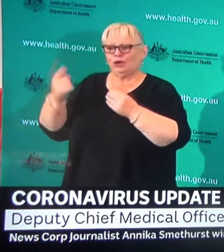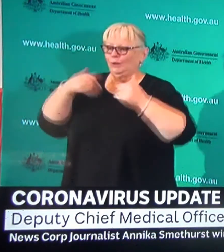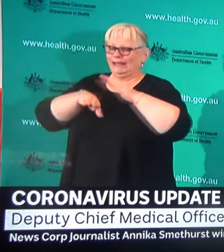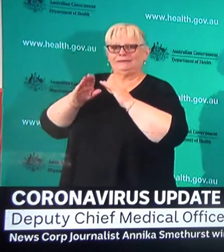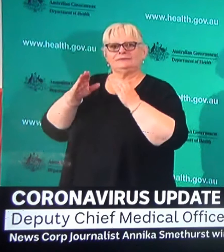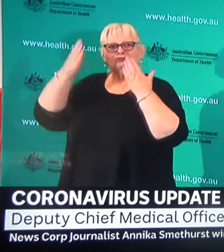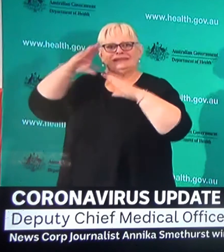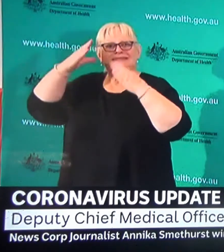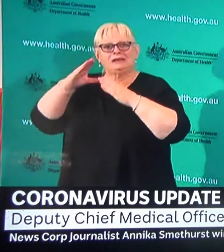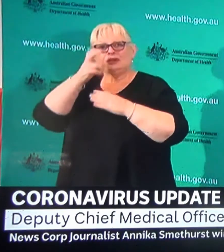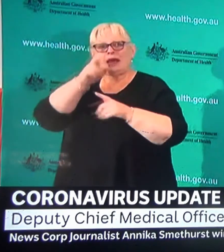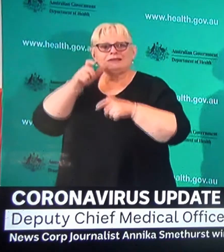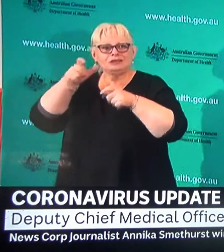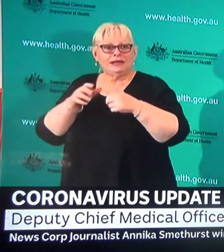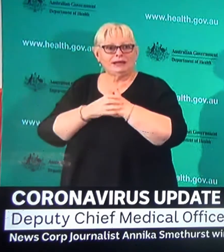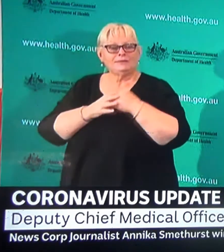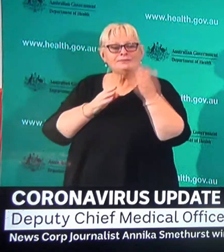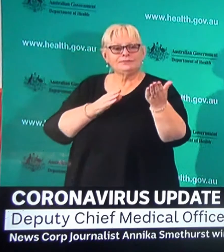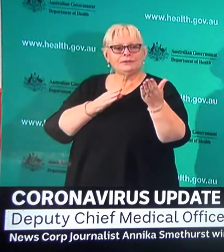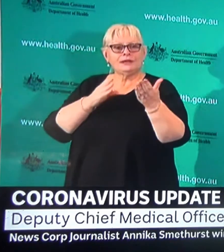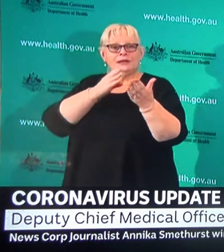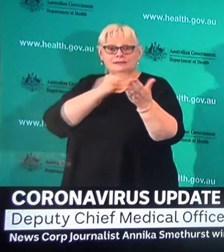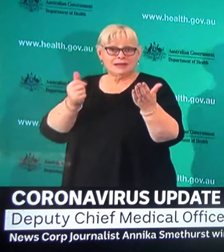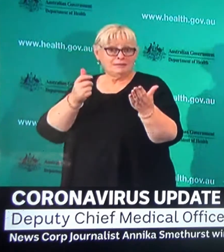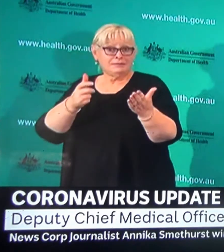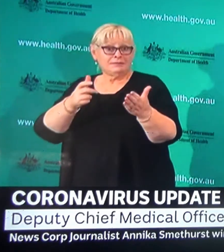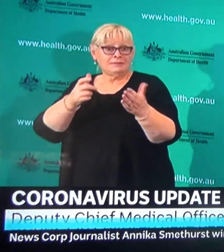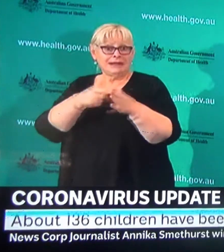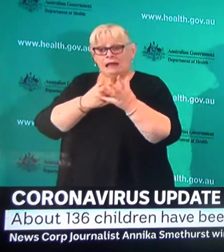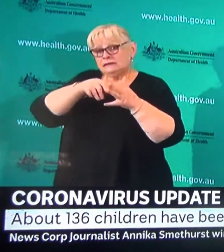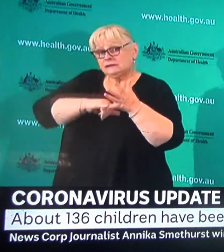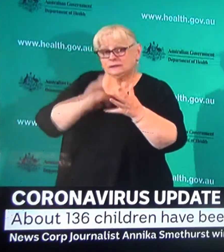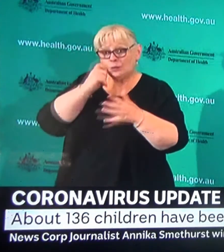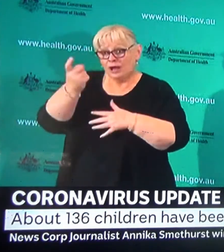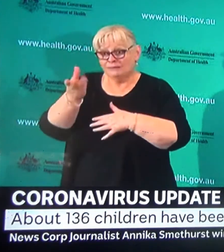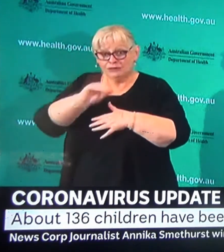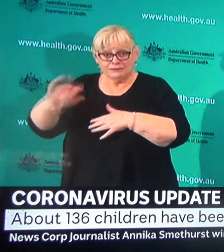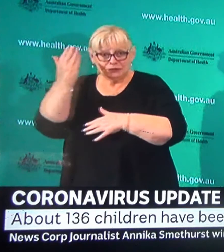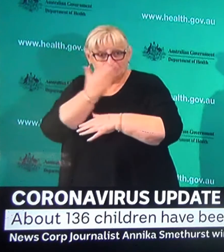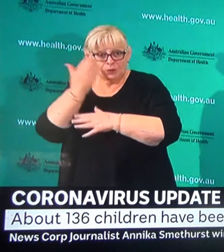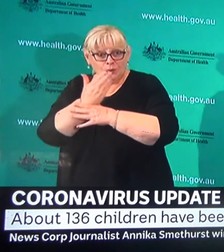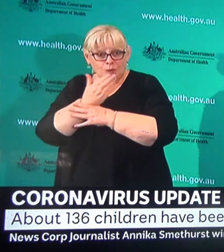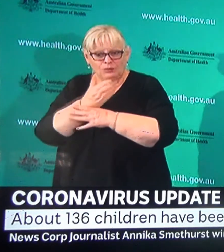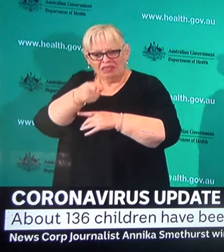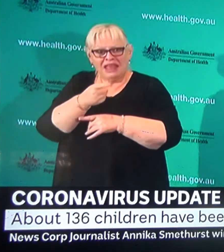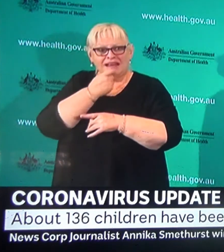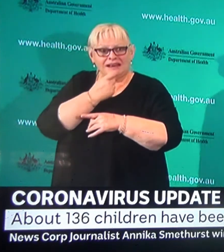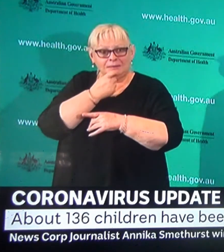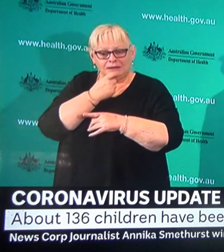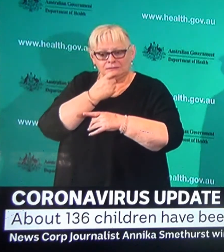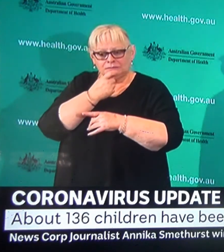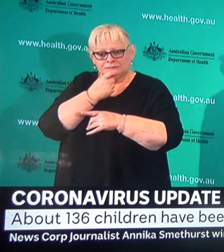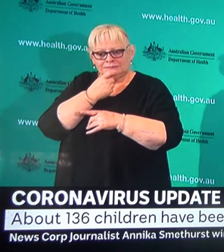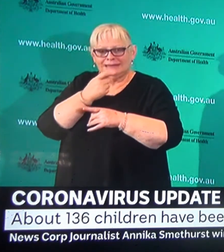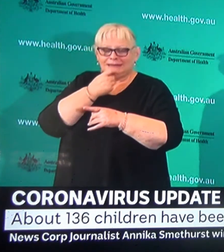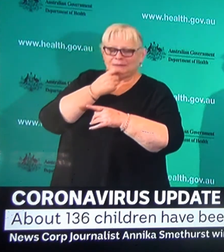residential aged care. Can we rule out new cases coming out of schools, given that we're one of probably or possibly one of the few parts of society that will be back up and running in